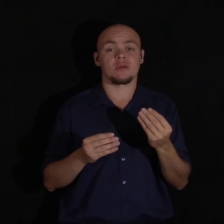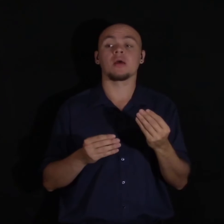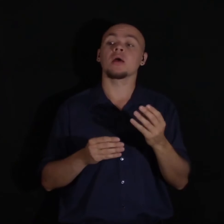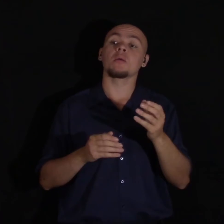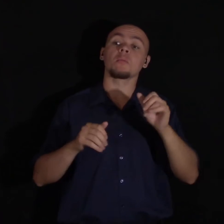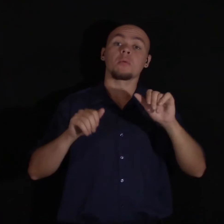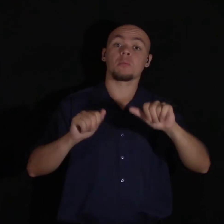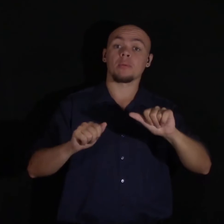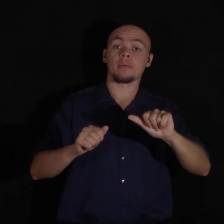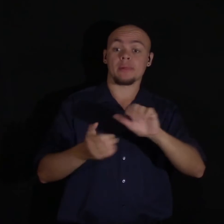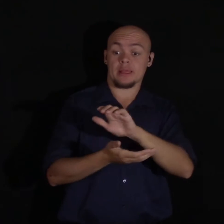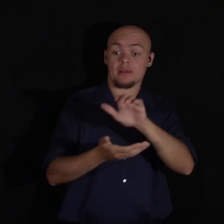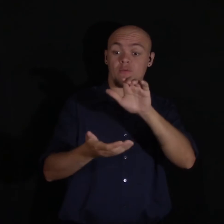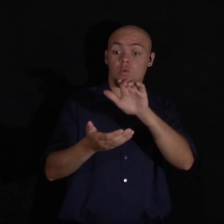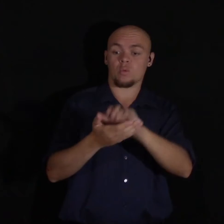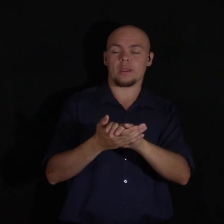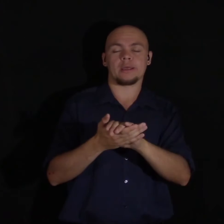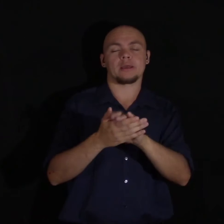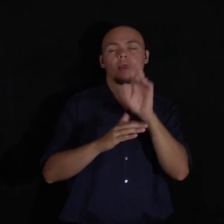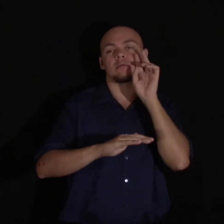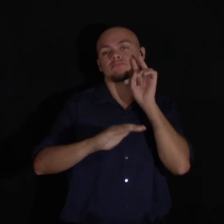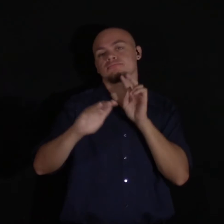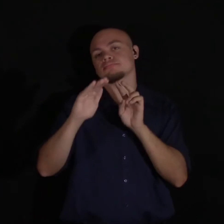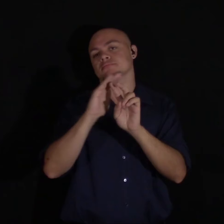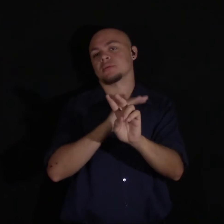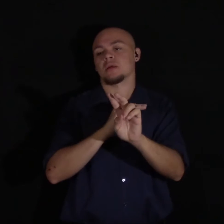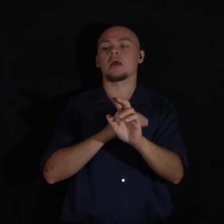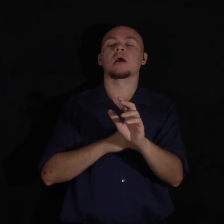of the event as to the consummation of his happiness.